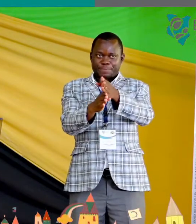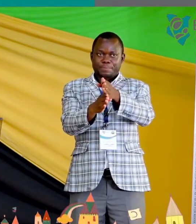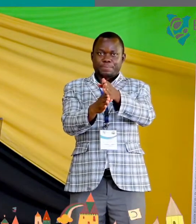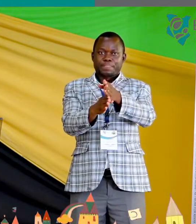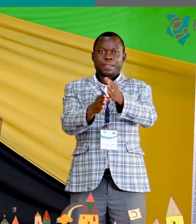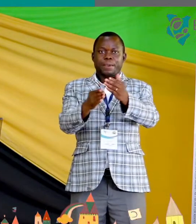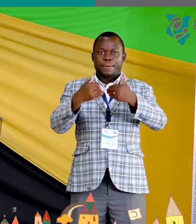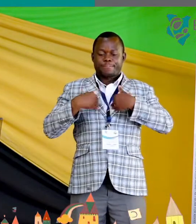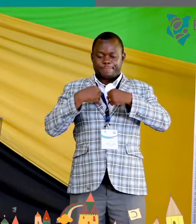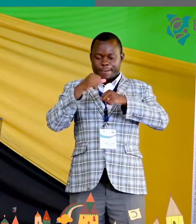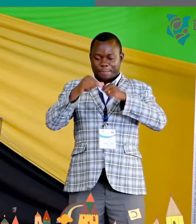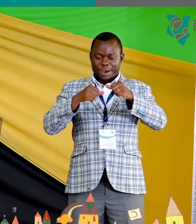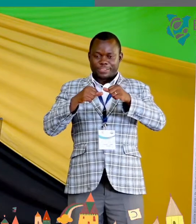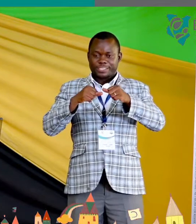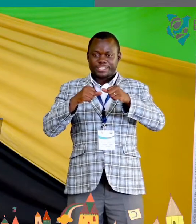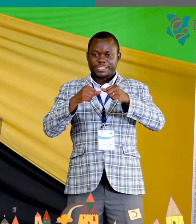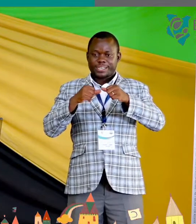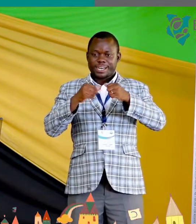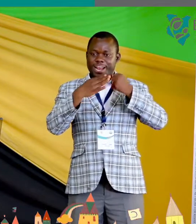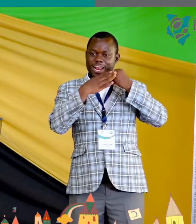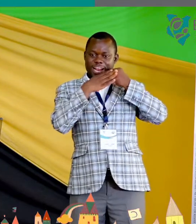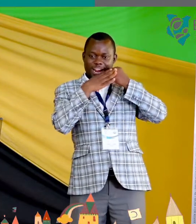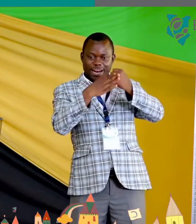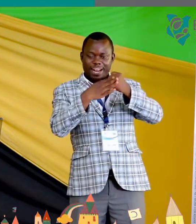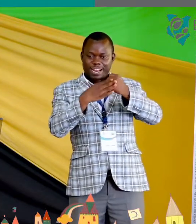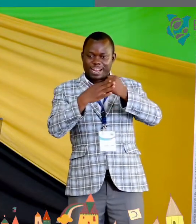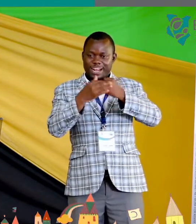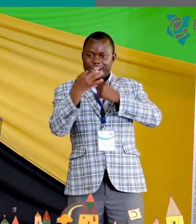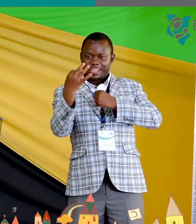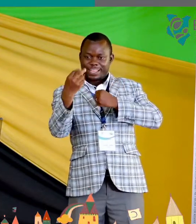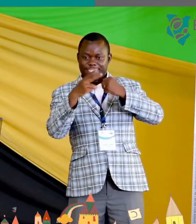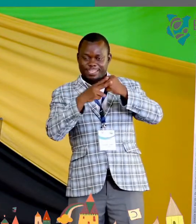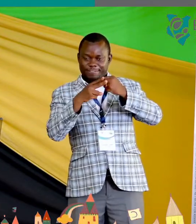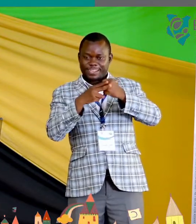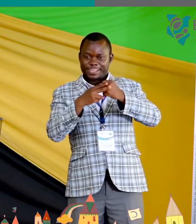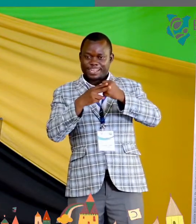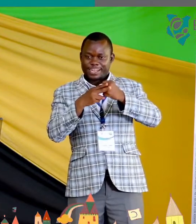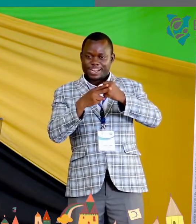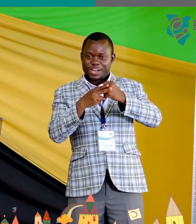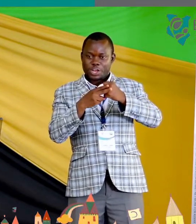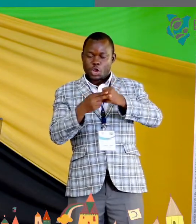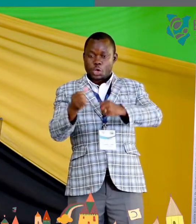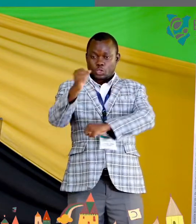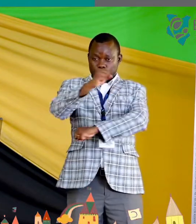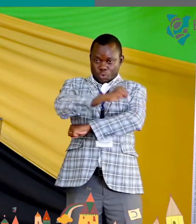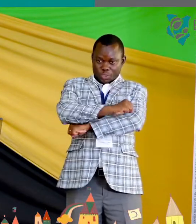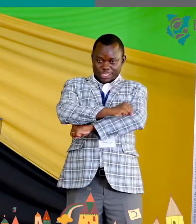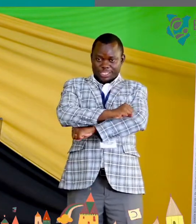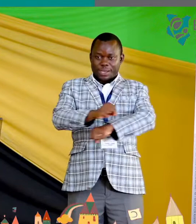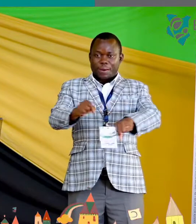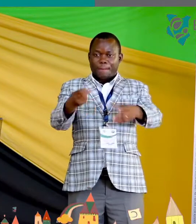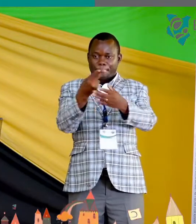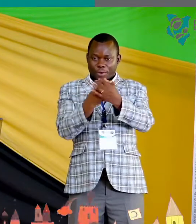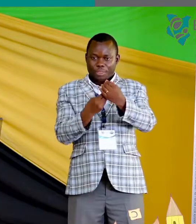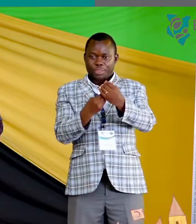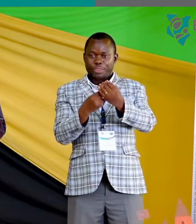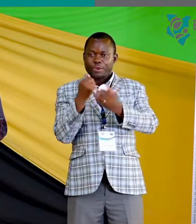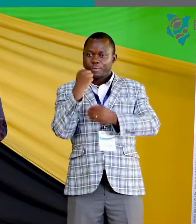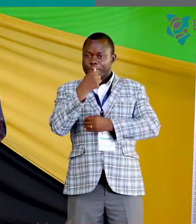we have a total of 937 public ECD centers and 7 private, a total